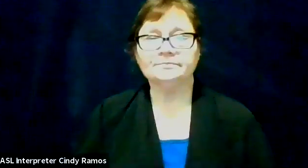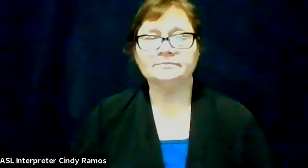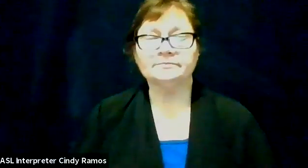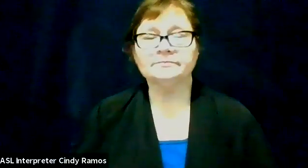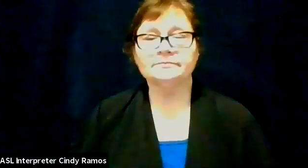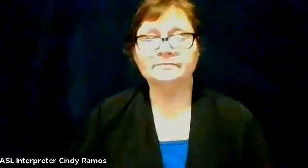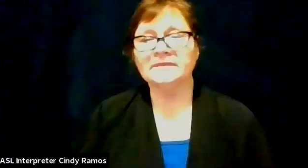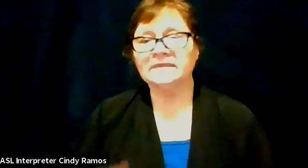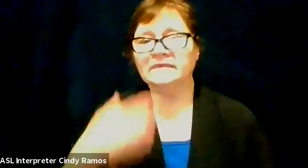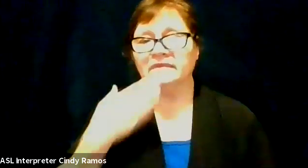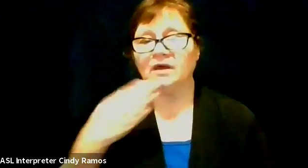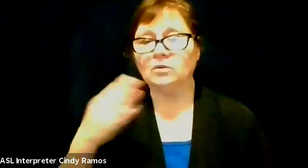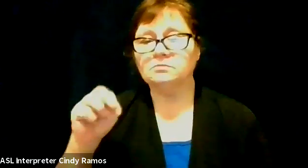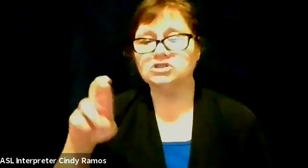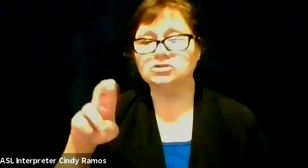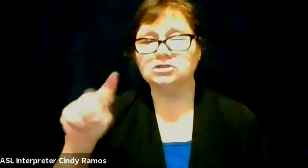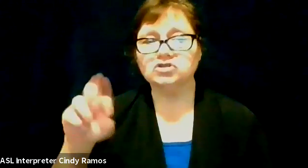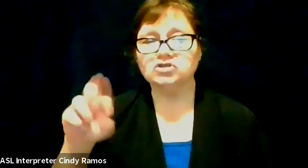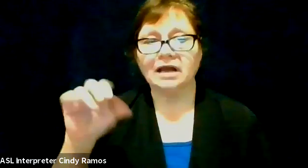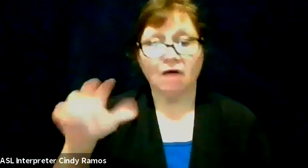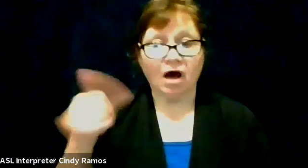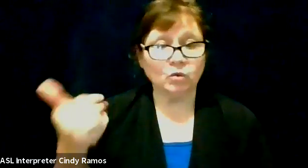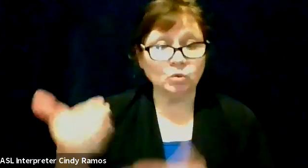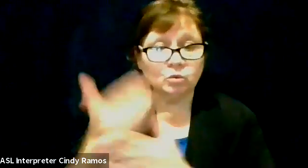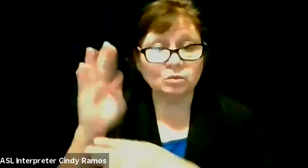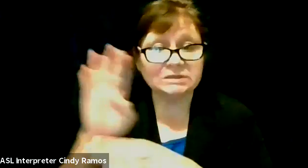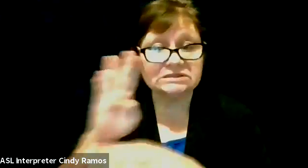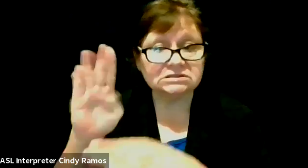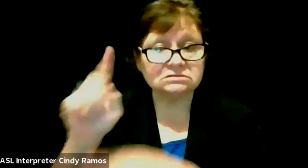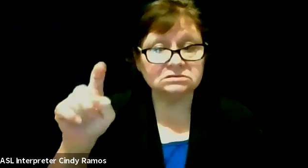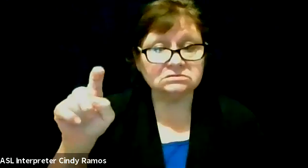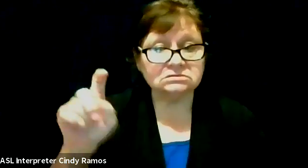Thank you, Mr. Tran. Other new business, fellow members?